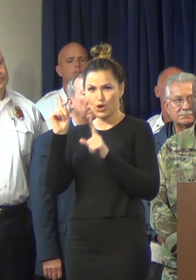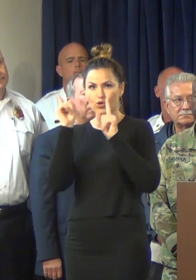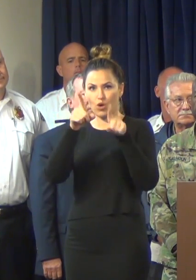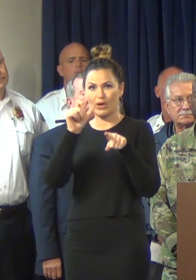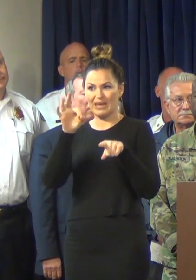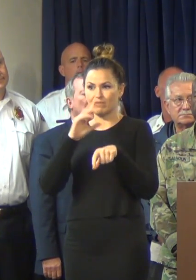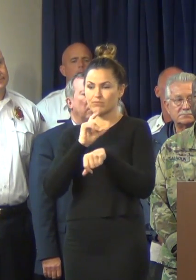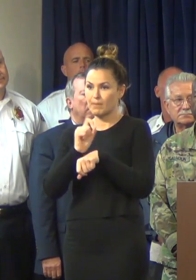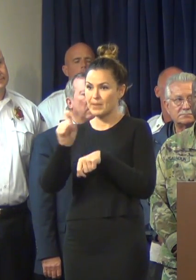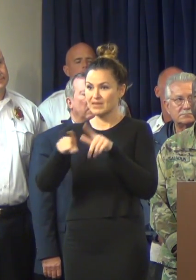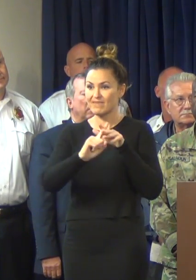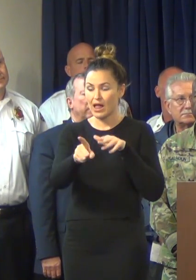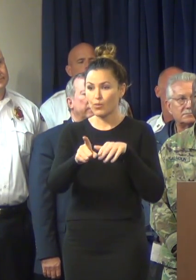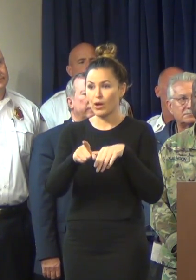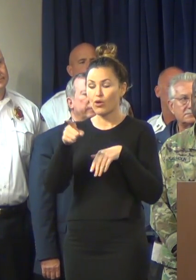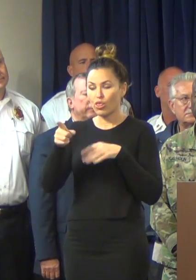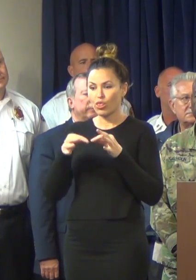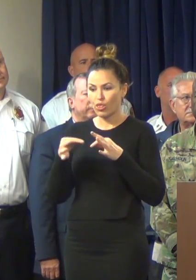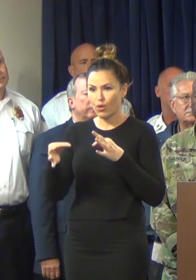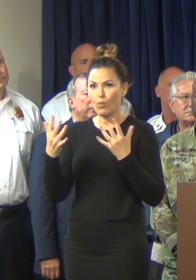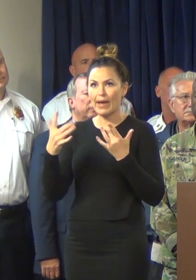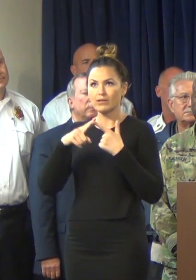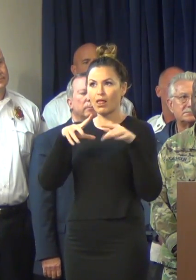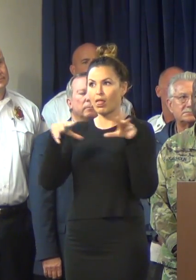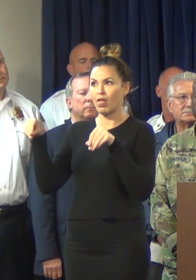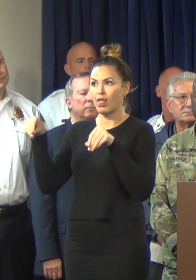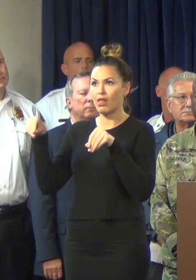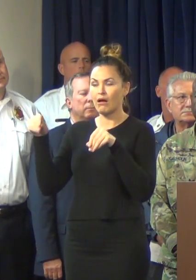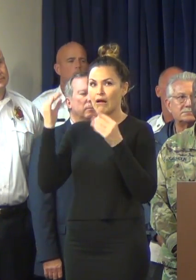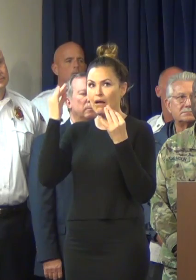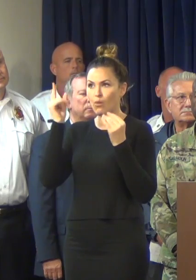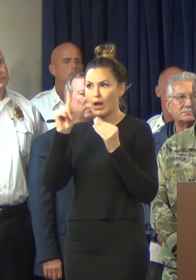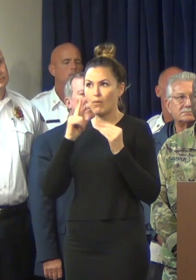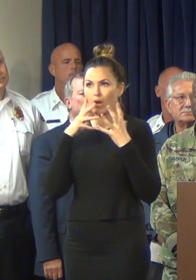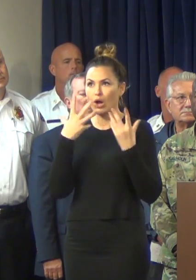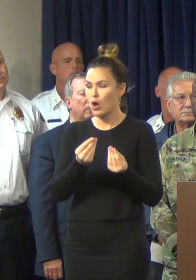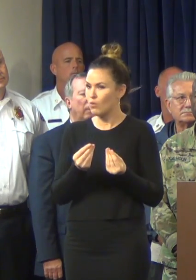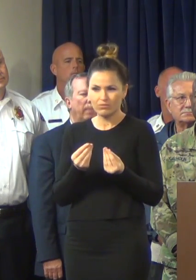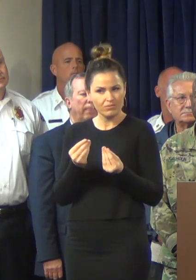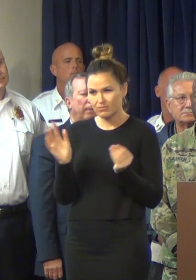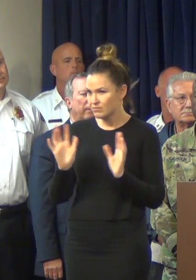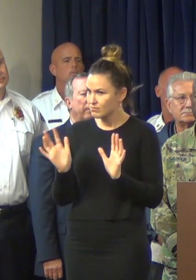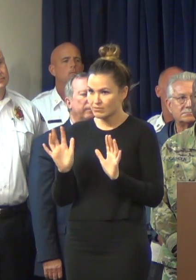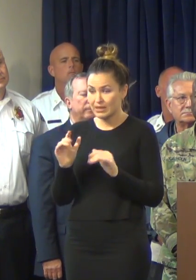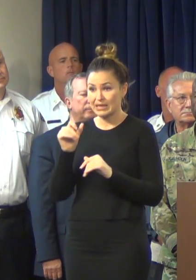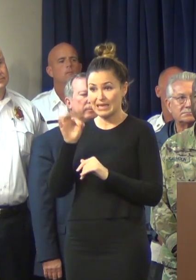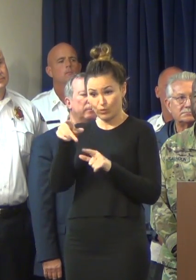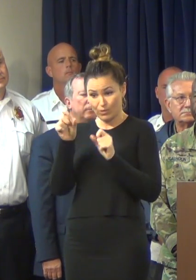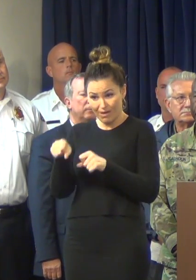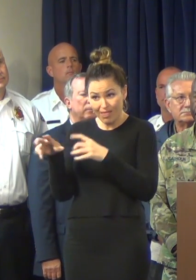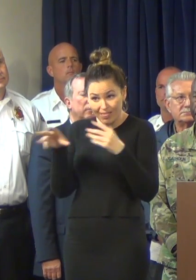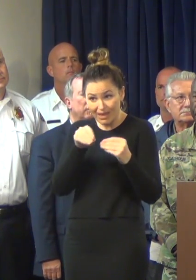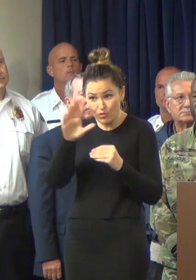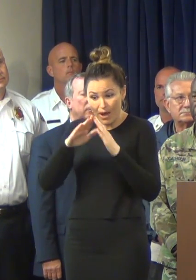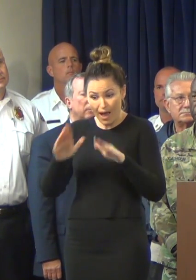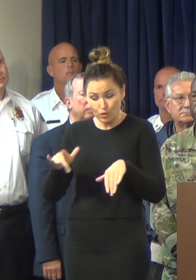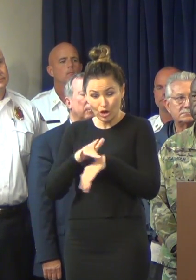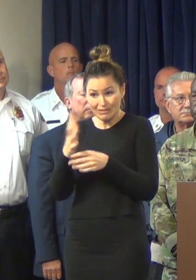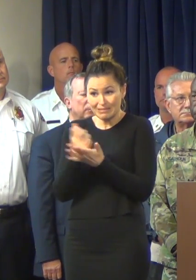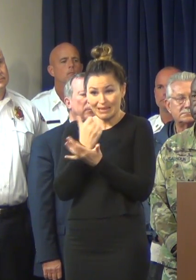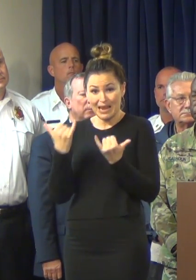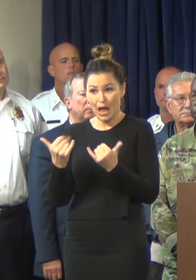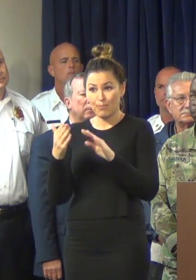evacuate. Think about this. Don't wait until you lose power and then think, oh, where am I going to go? If you're able to leave your home early and go